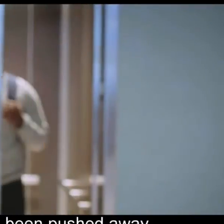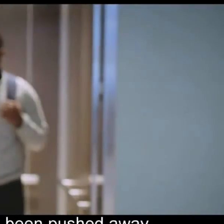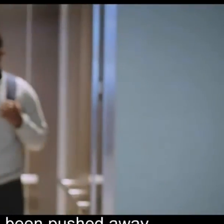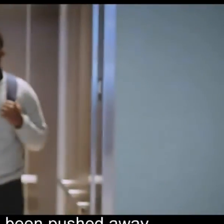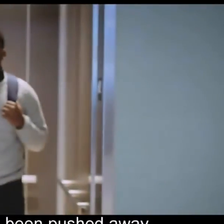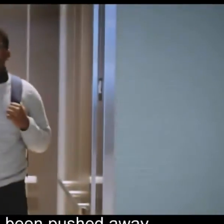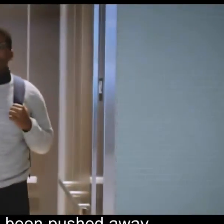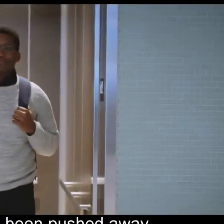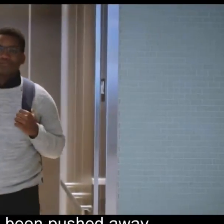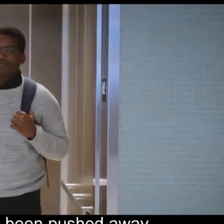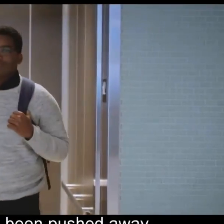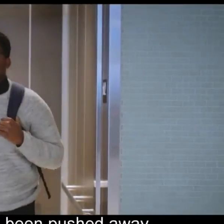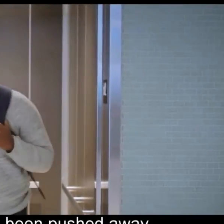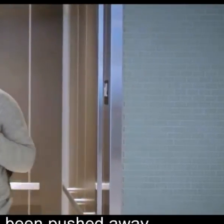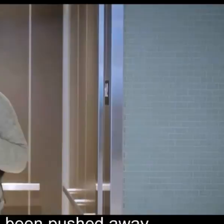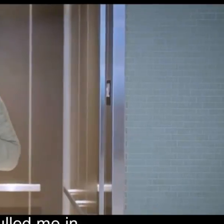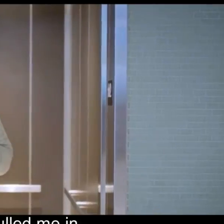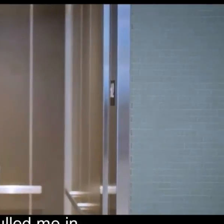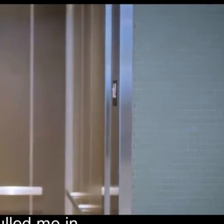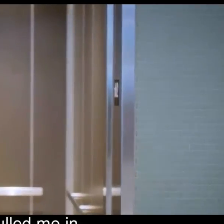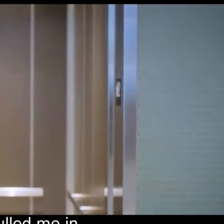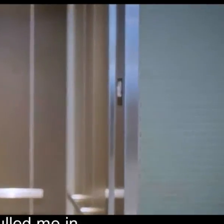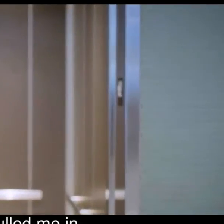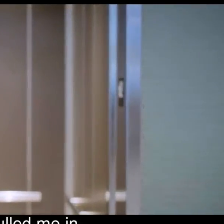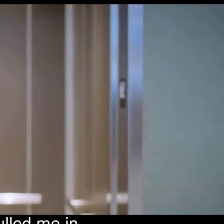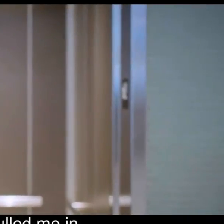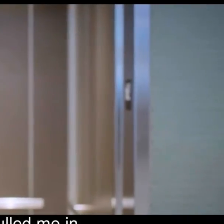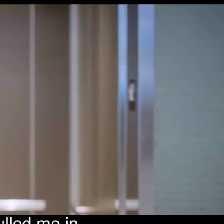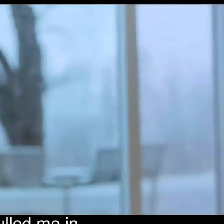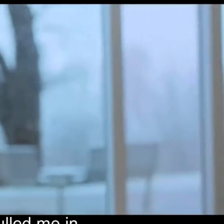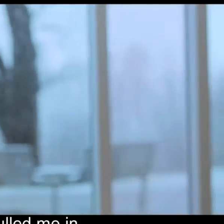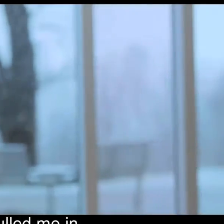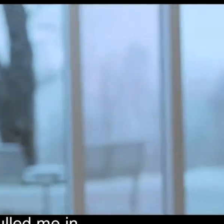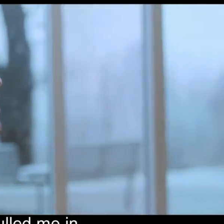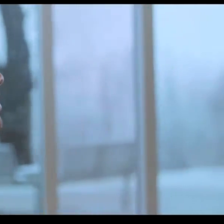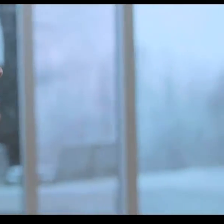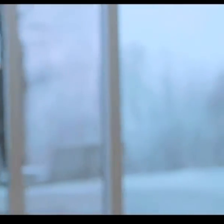else may have been pushed away, but it actually pulled me in.